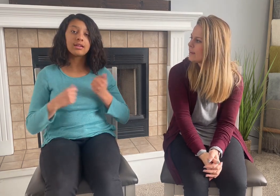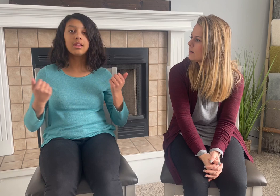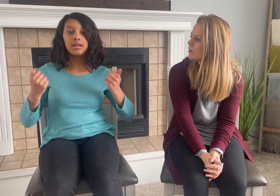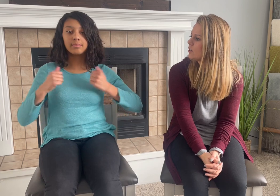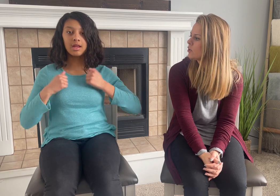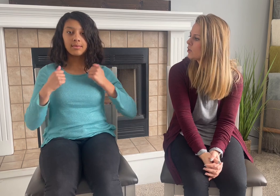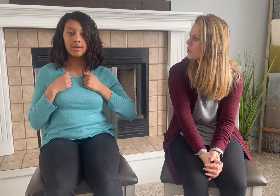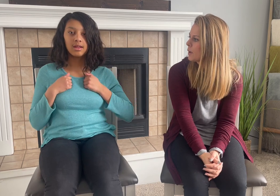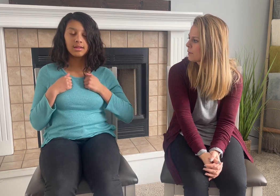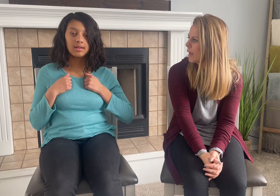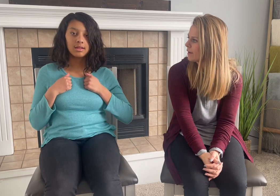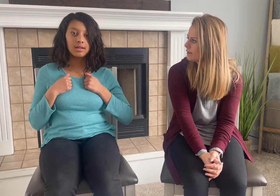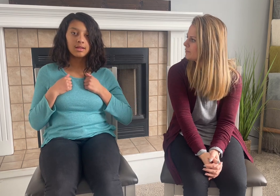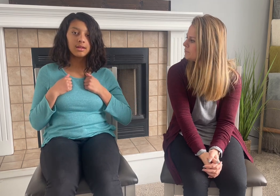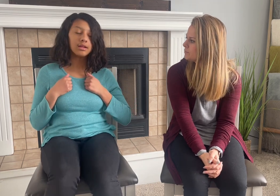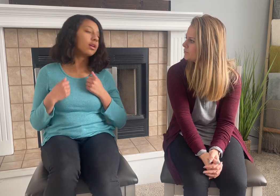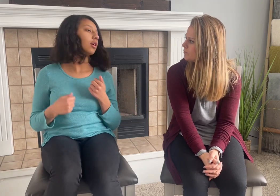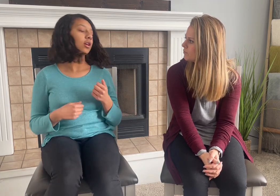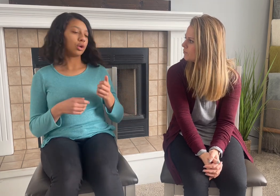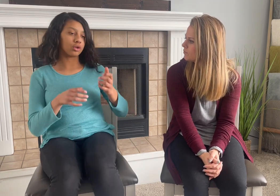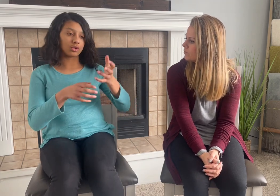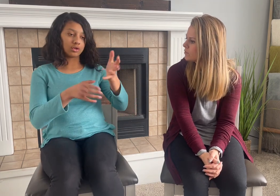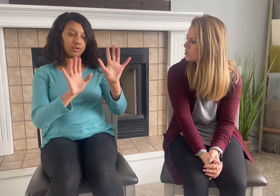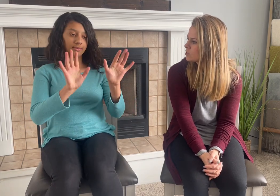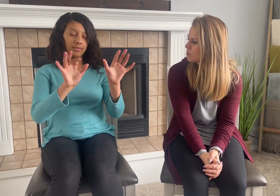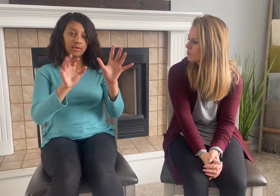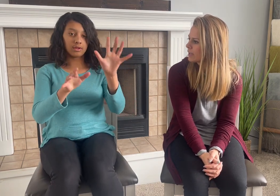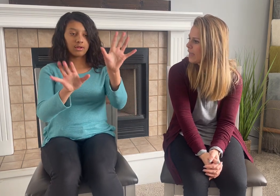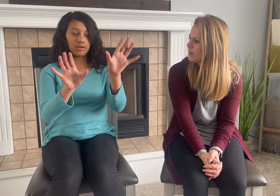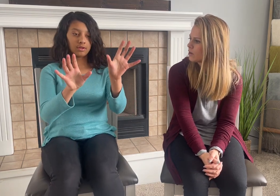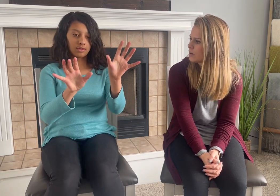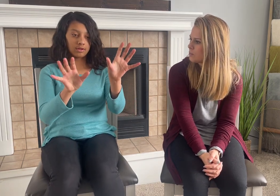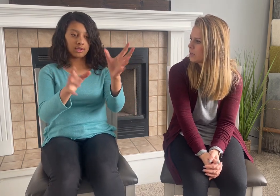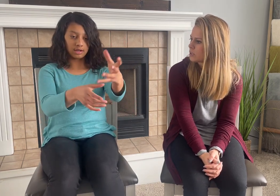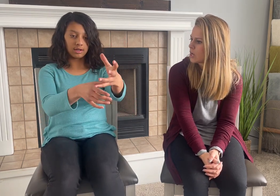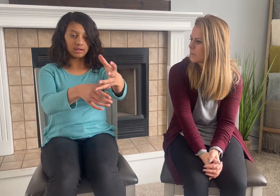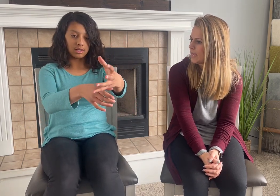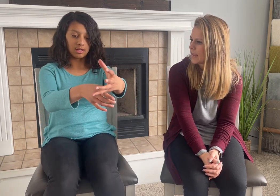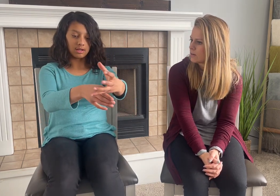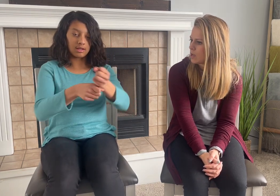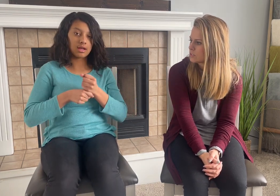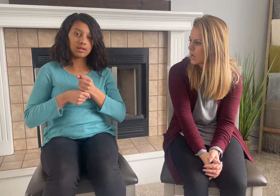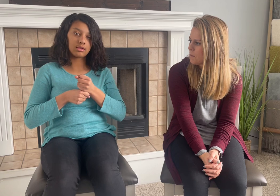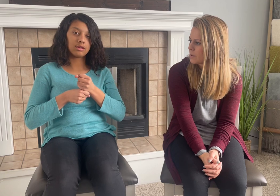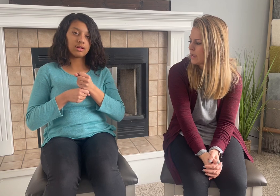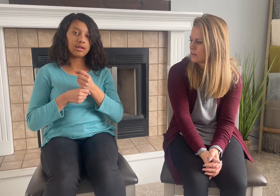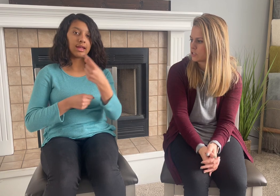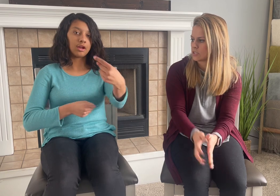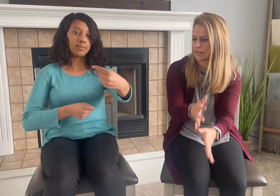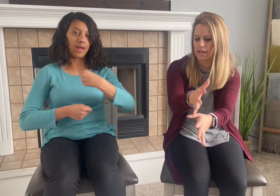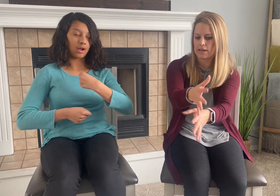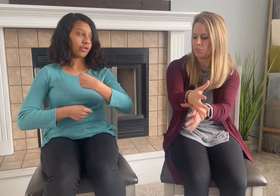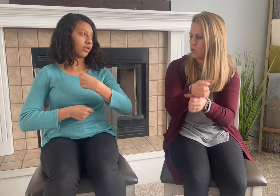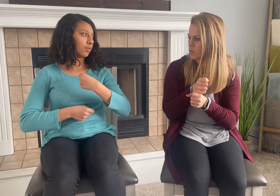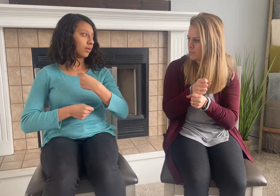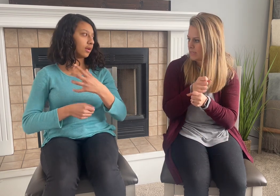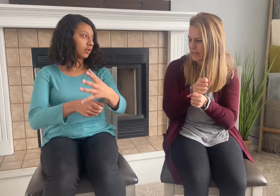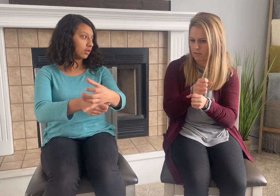Get your backpack. So for get, you're gonna put your dominant hand on top, and you're just gonna kind of pull them together